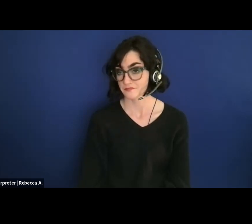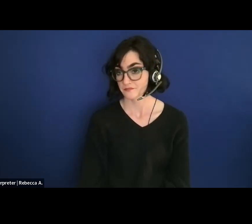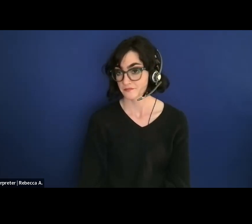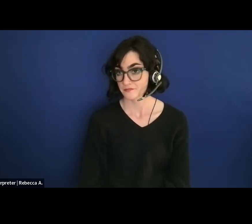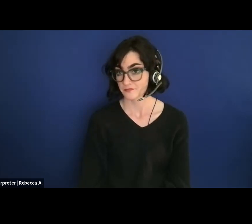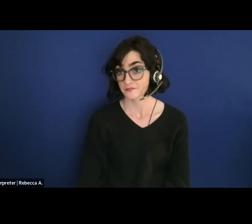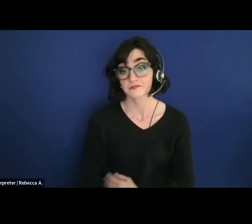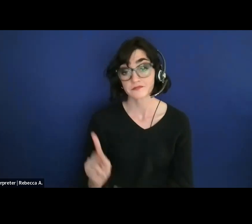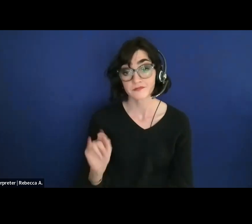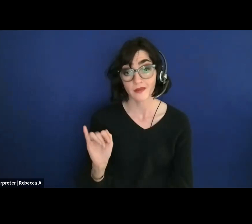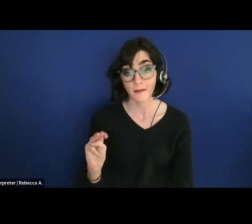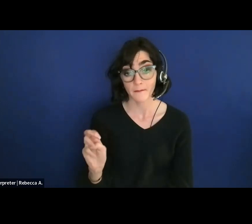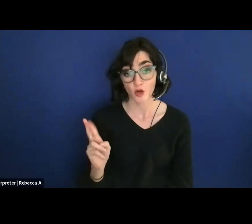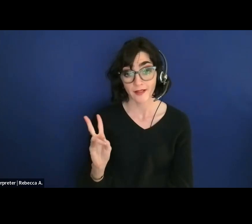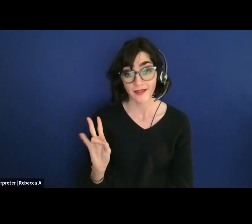Kimberly.